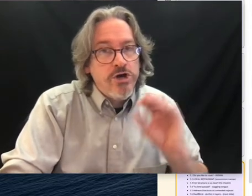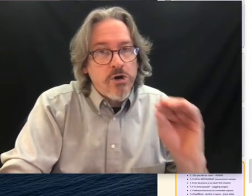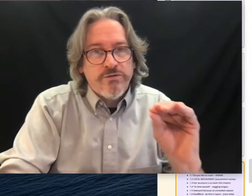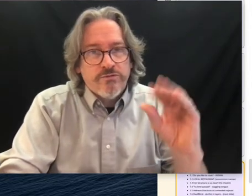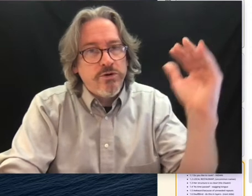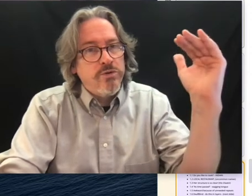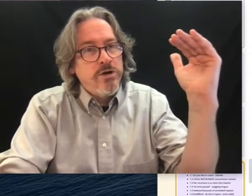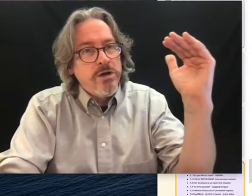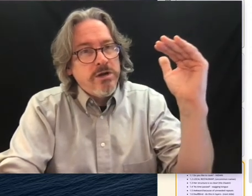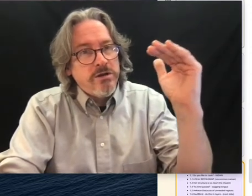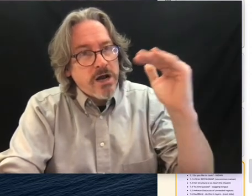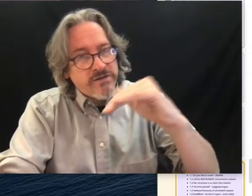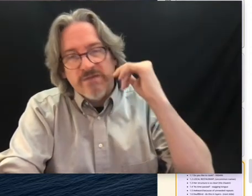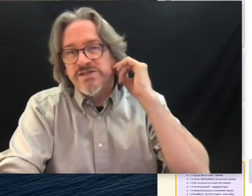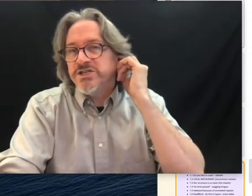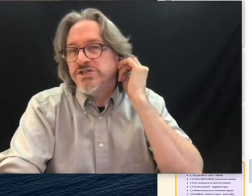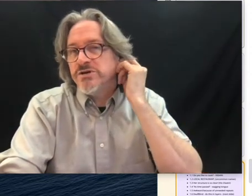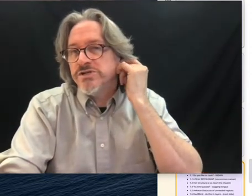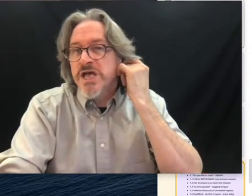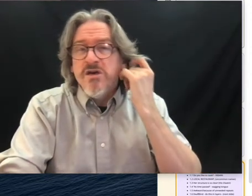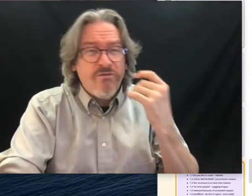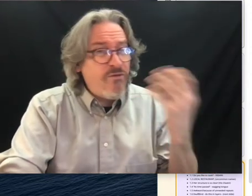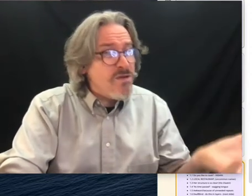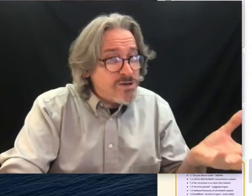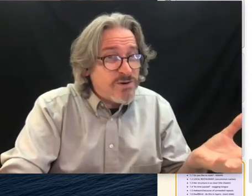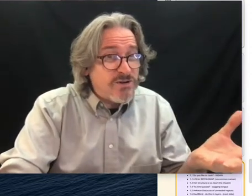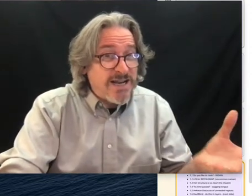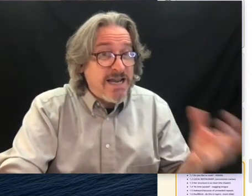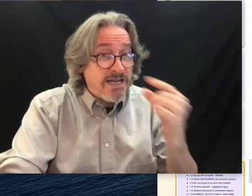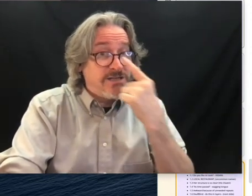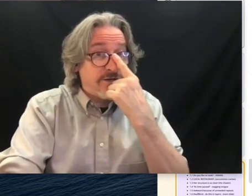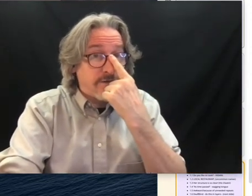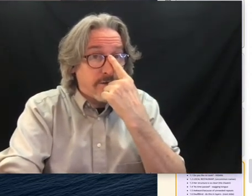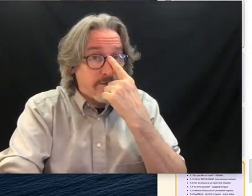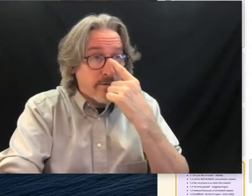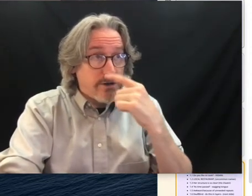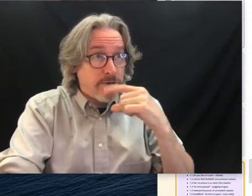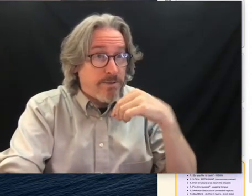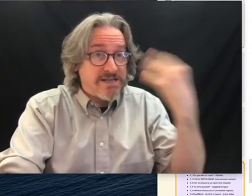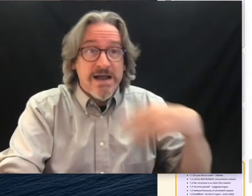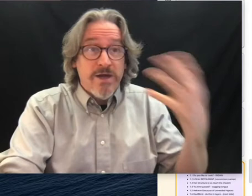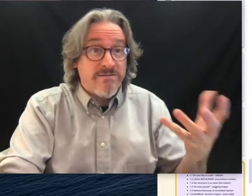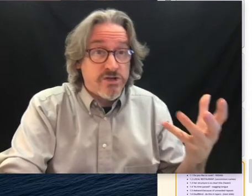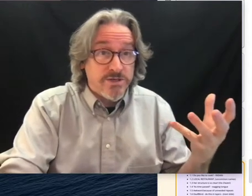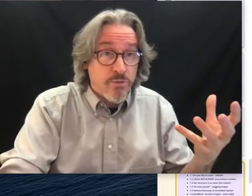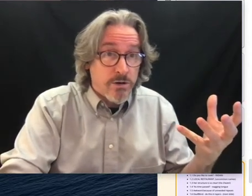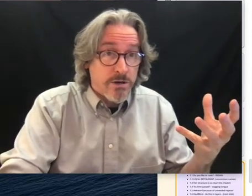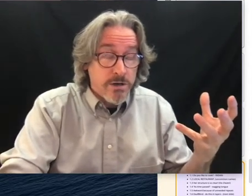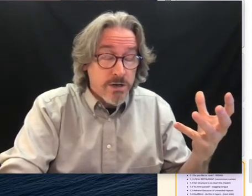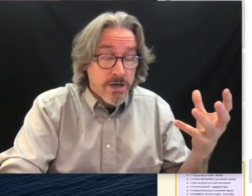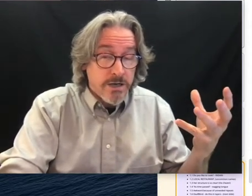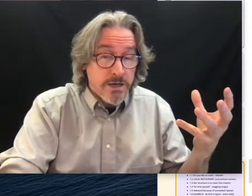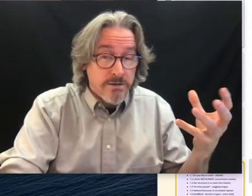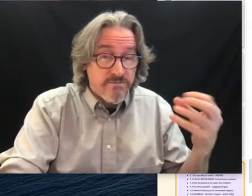and we'll go through the conversation starters. For the most part, they're getting easier because now we have so much